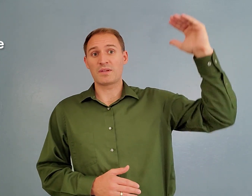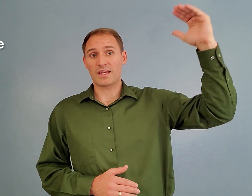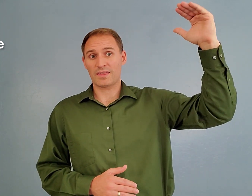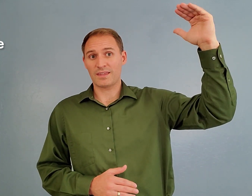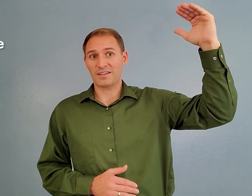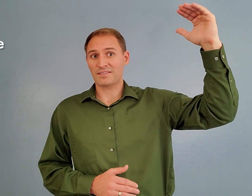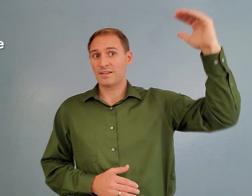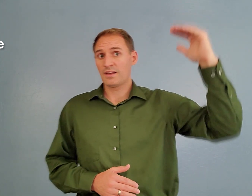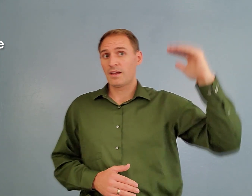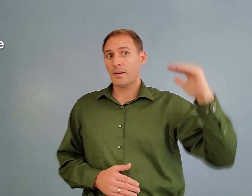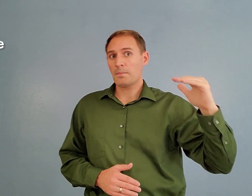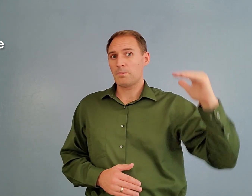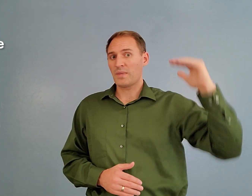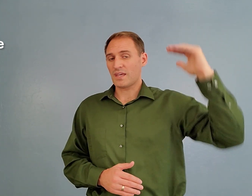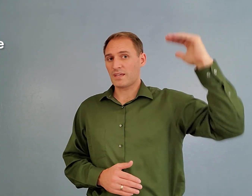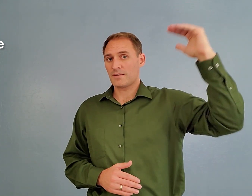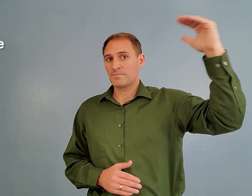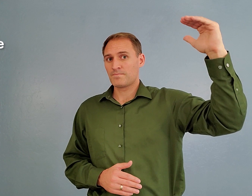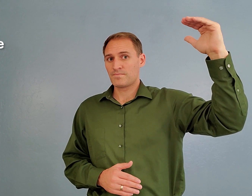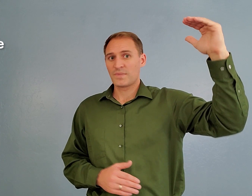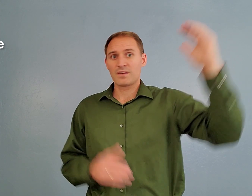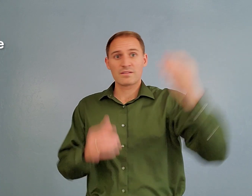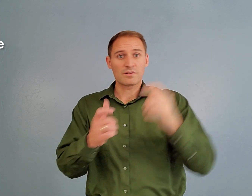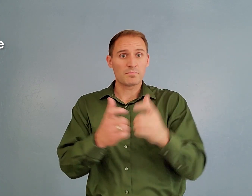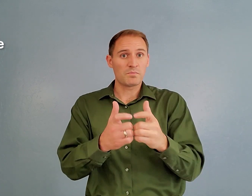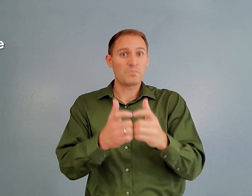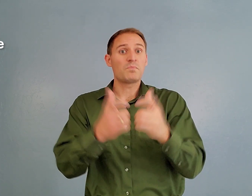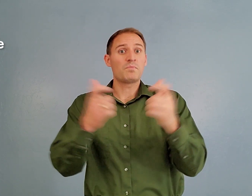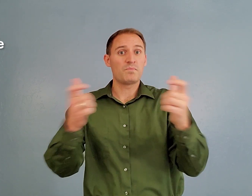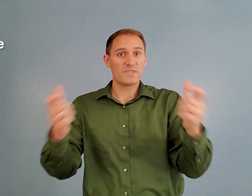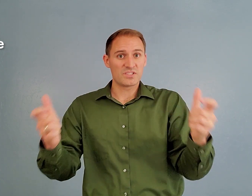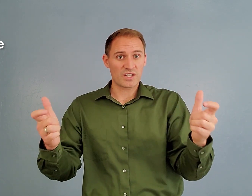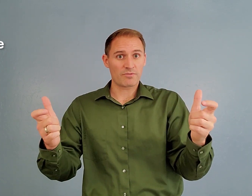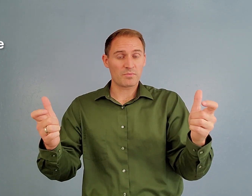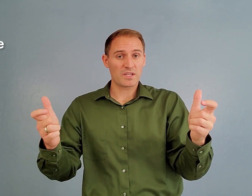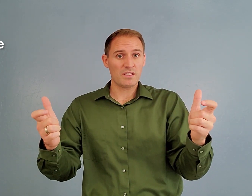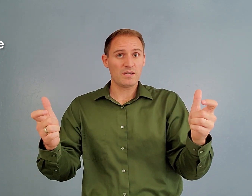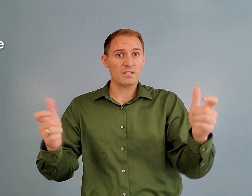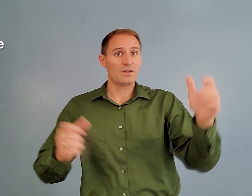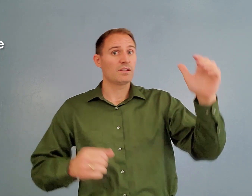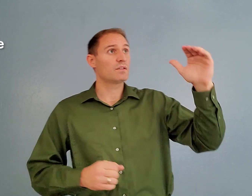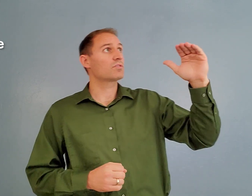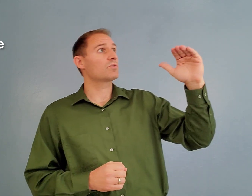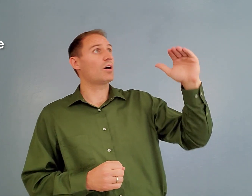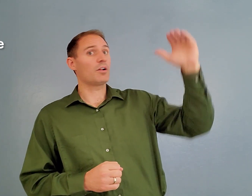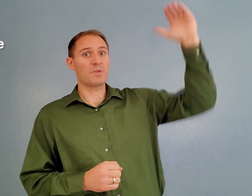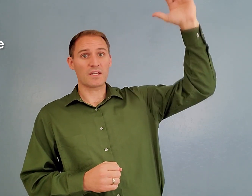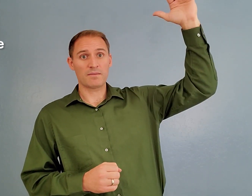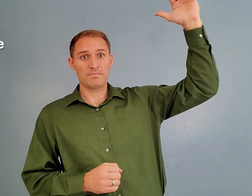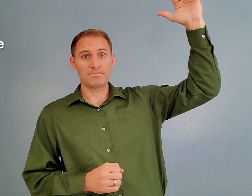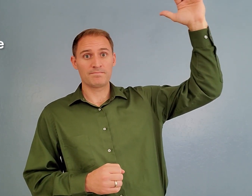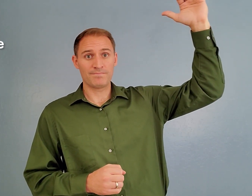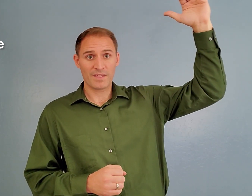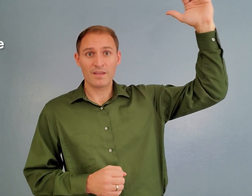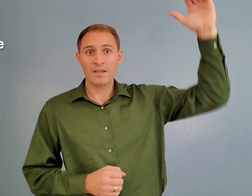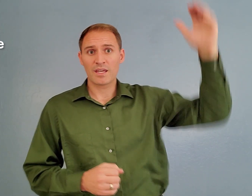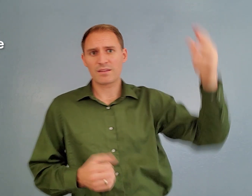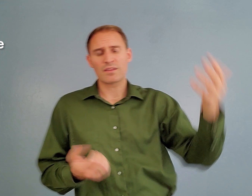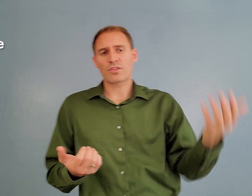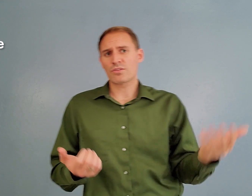like this, big. So general big, tall big. And then the third